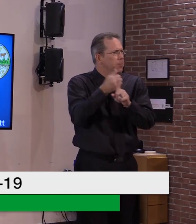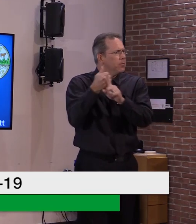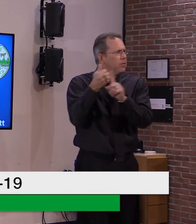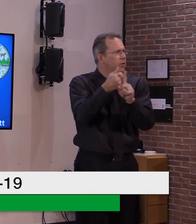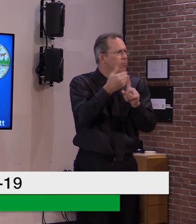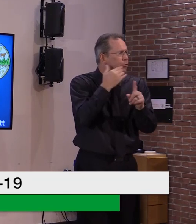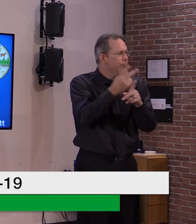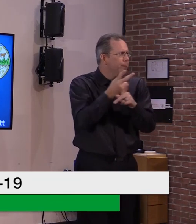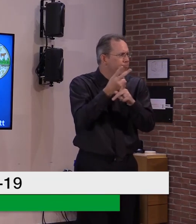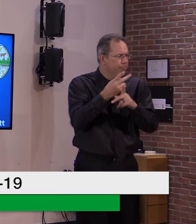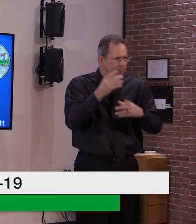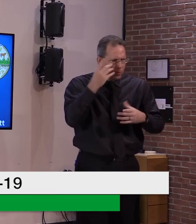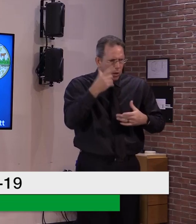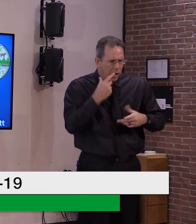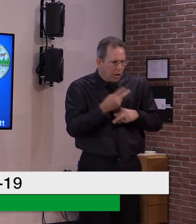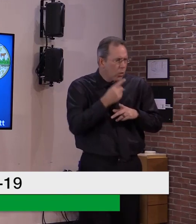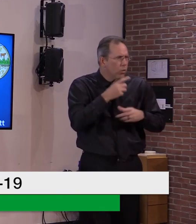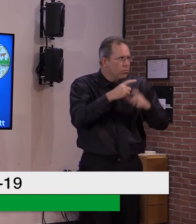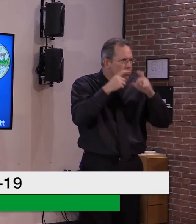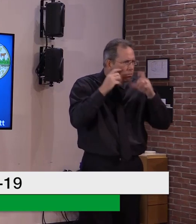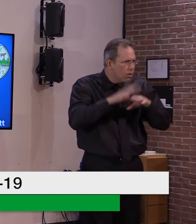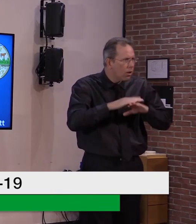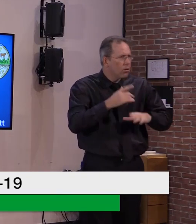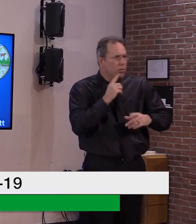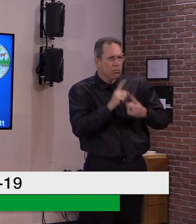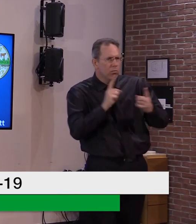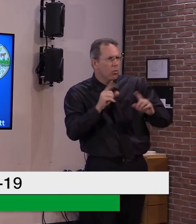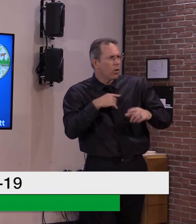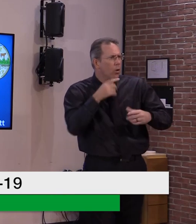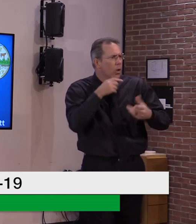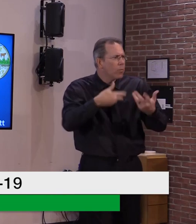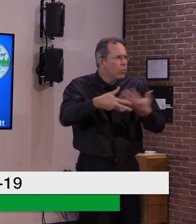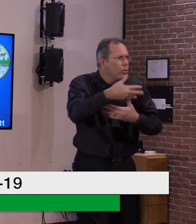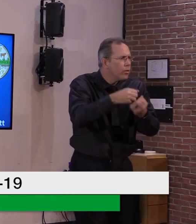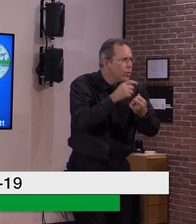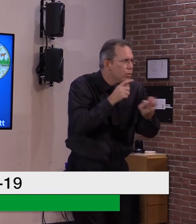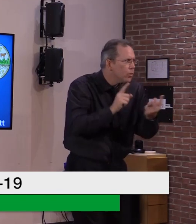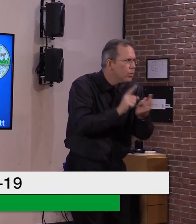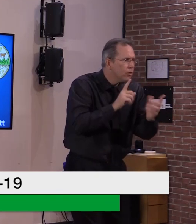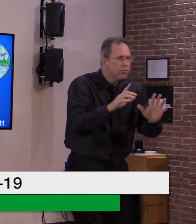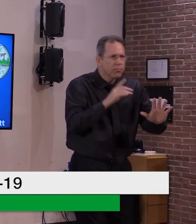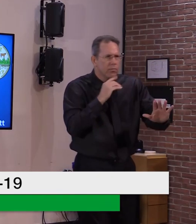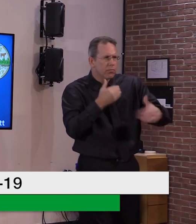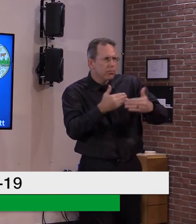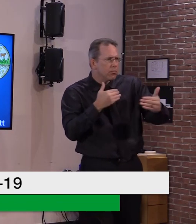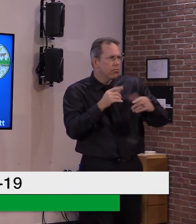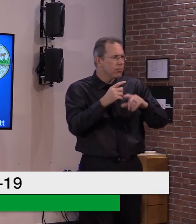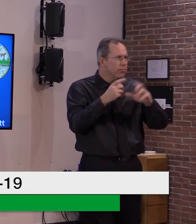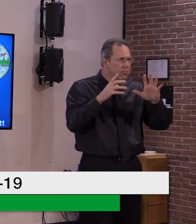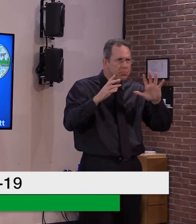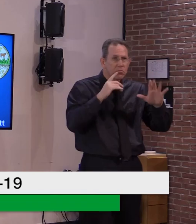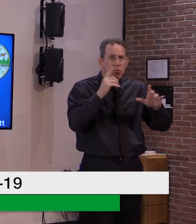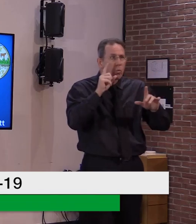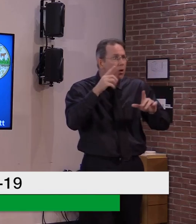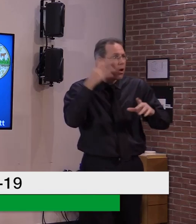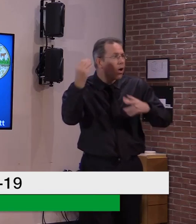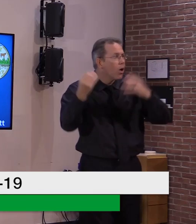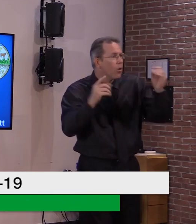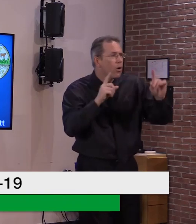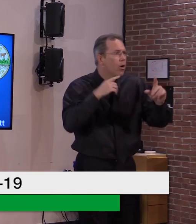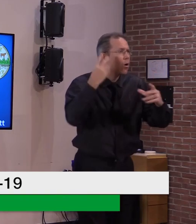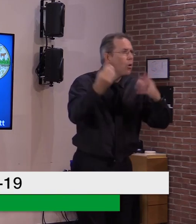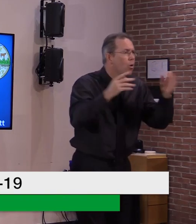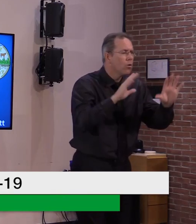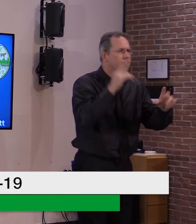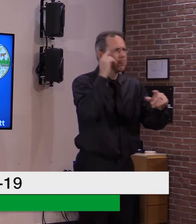education as possible okay thank you for your time correct the